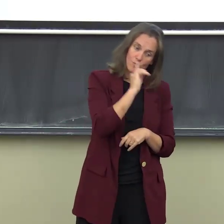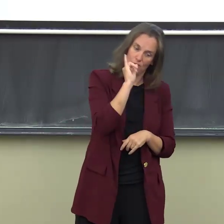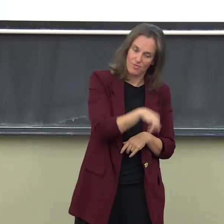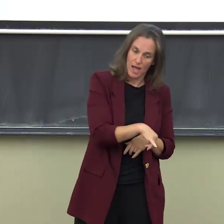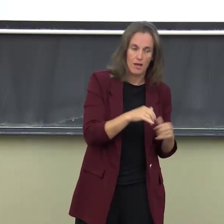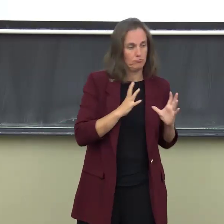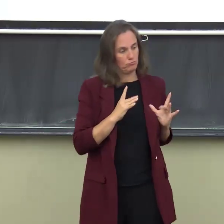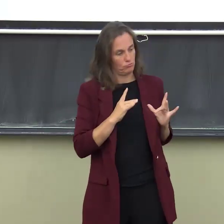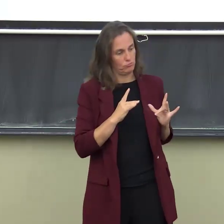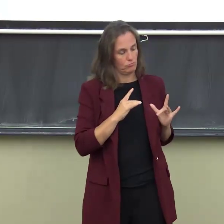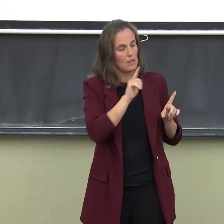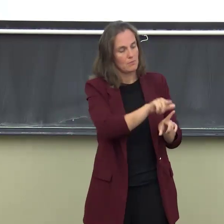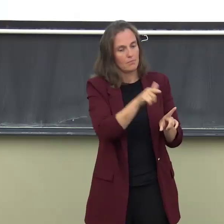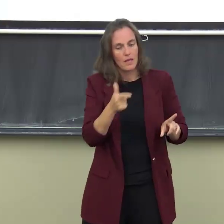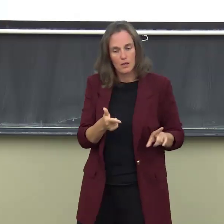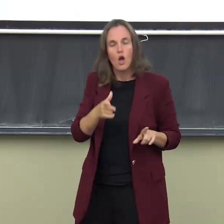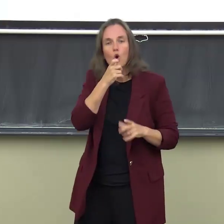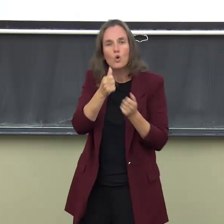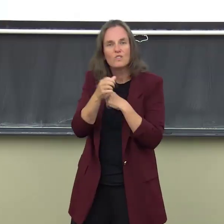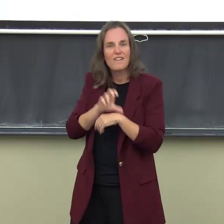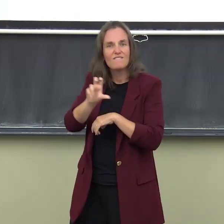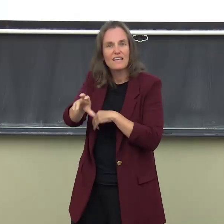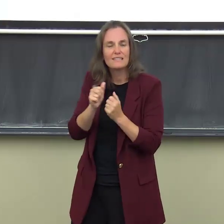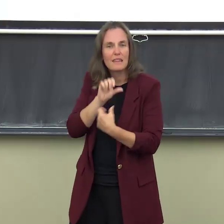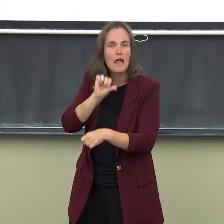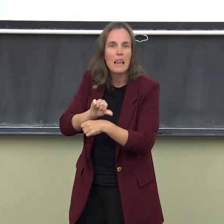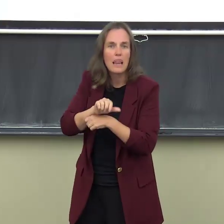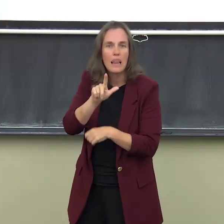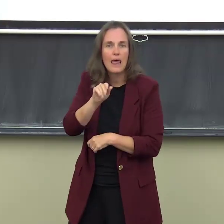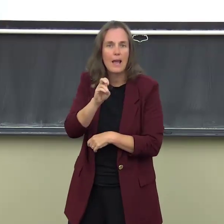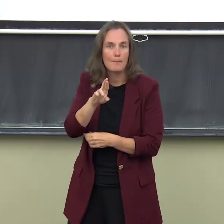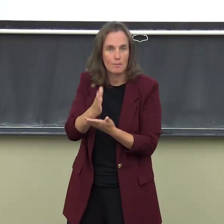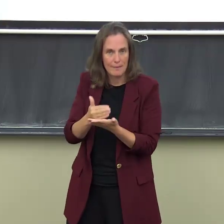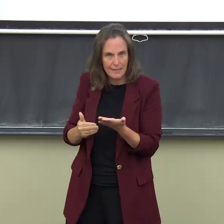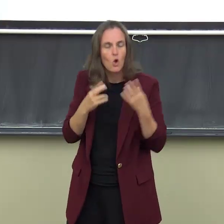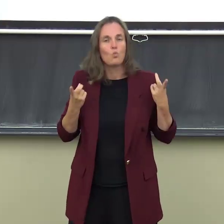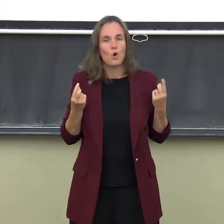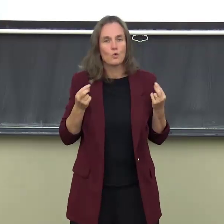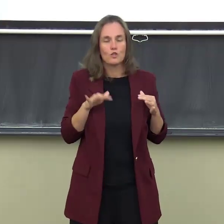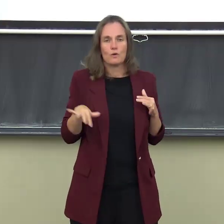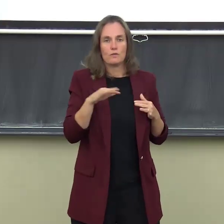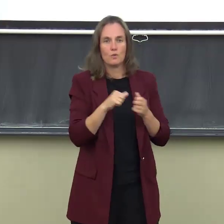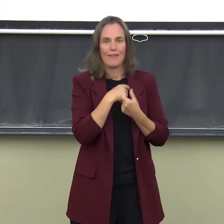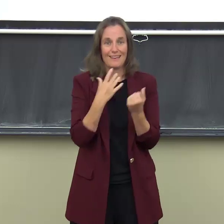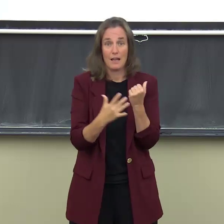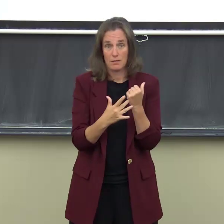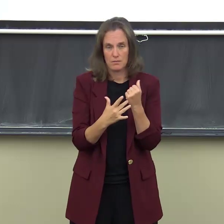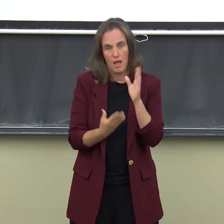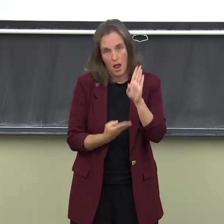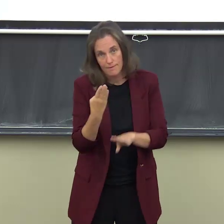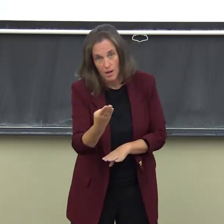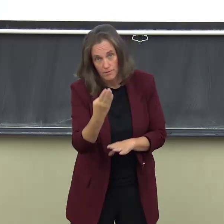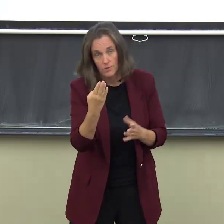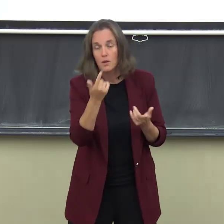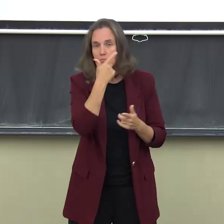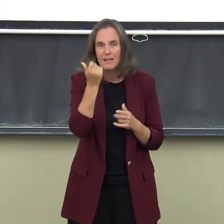you don't, who's investing in the labor piece? Like, what are we doing around the technology? I offer this because I continually feel like